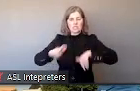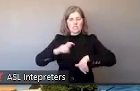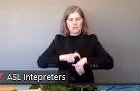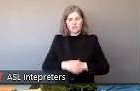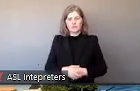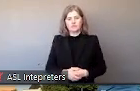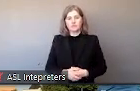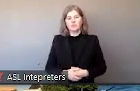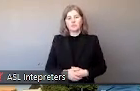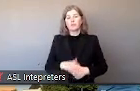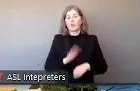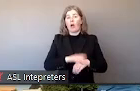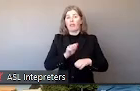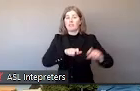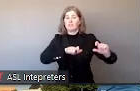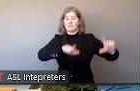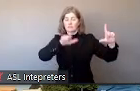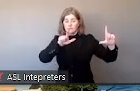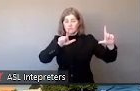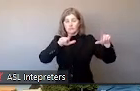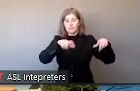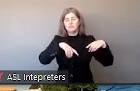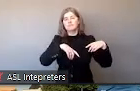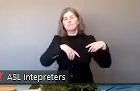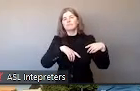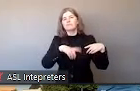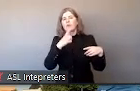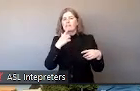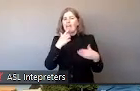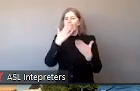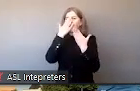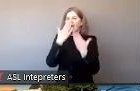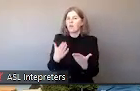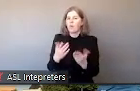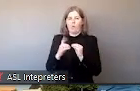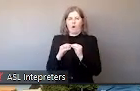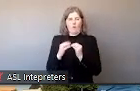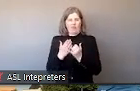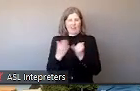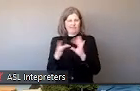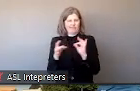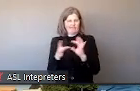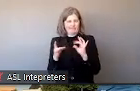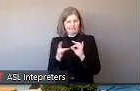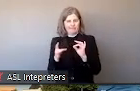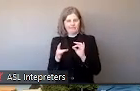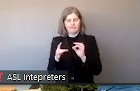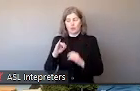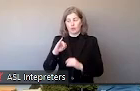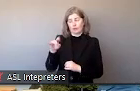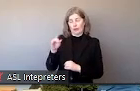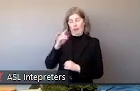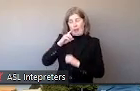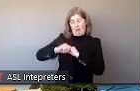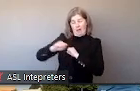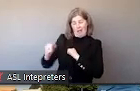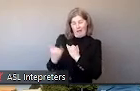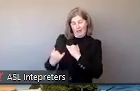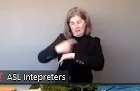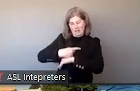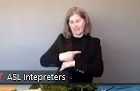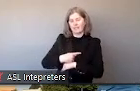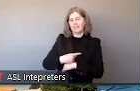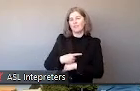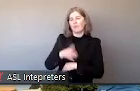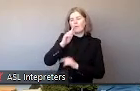this point of thankfulness, I just want to say one more thing. Jody, I'm going longer today, and so we're going to